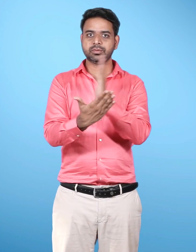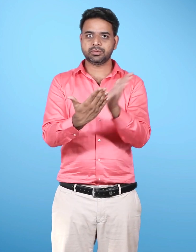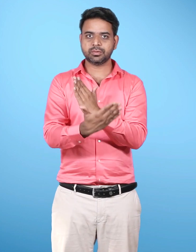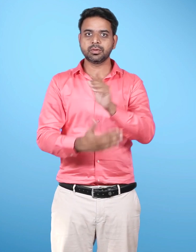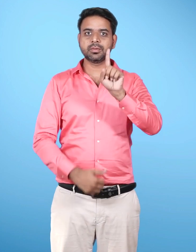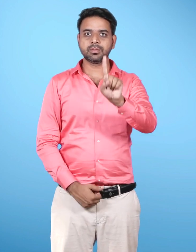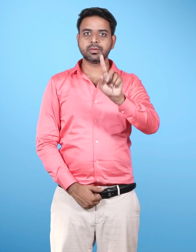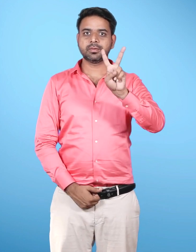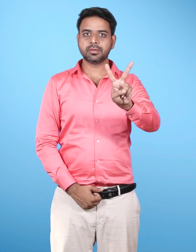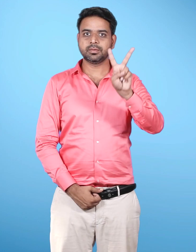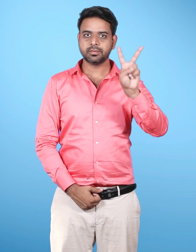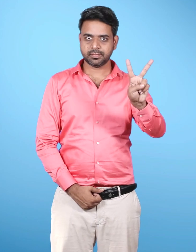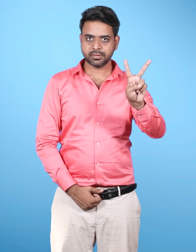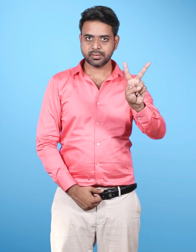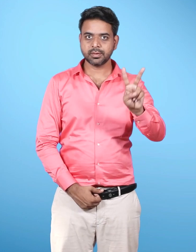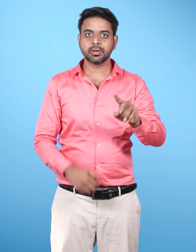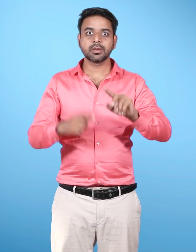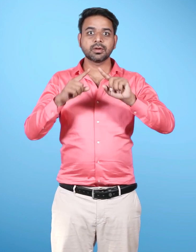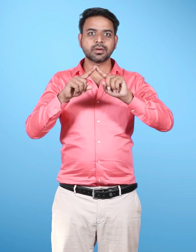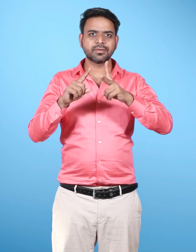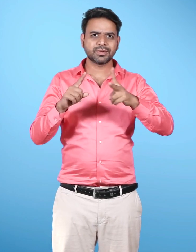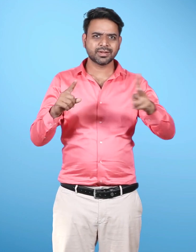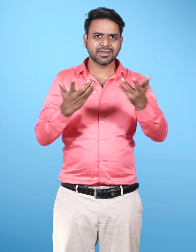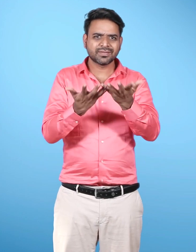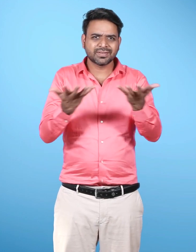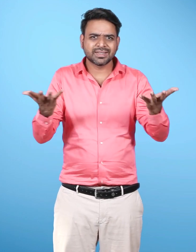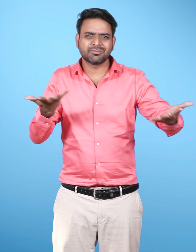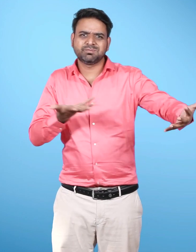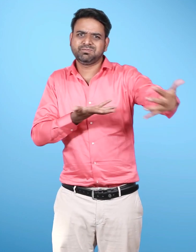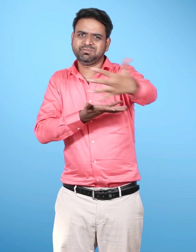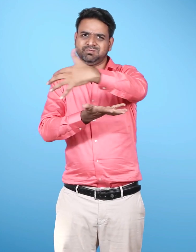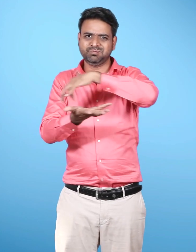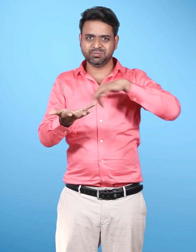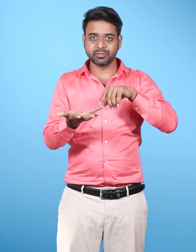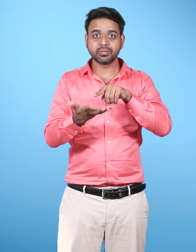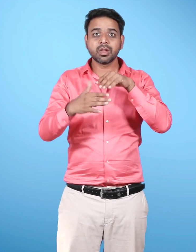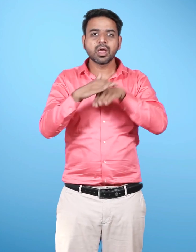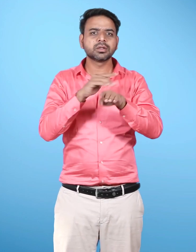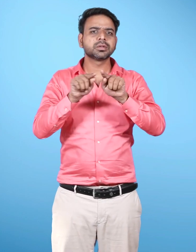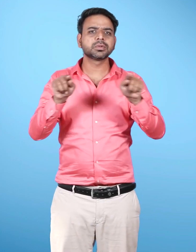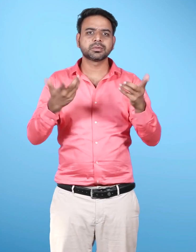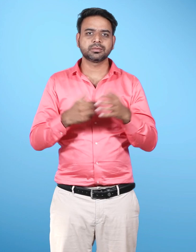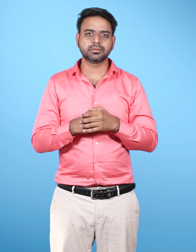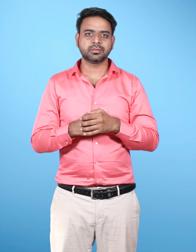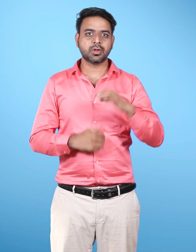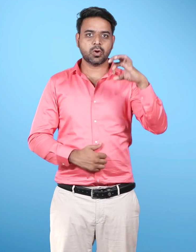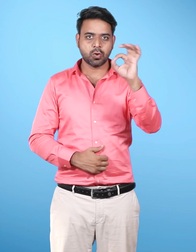Page 122. Collect samples of different types of materials such as